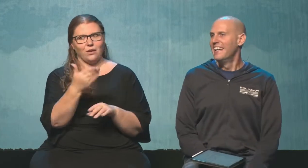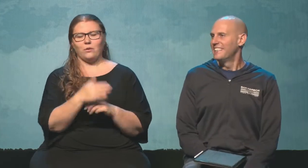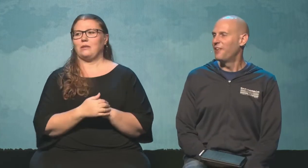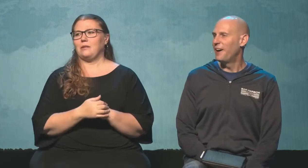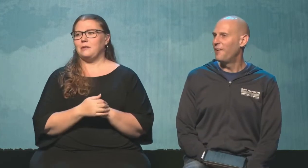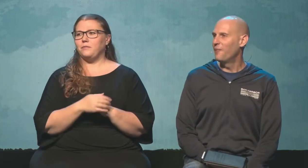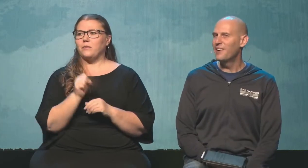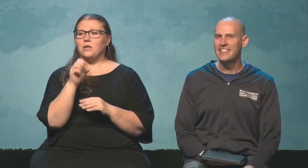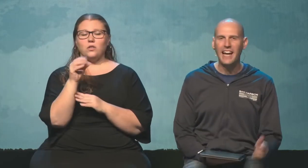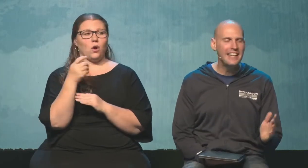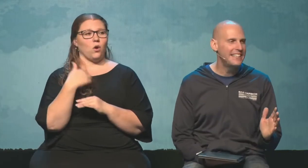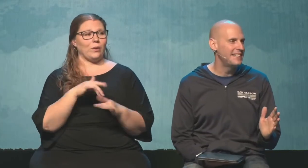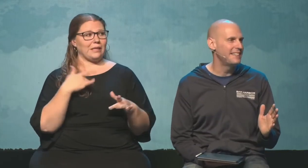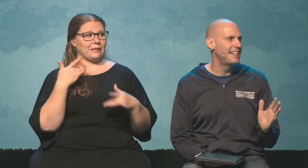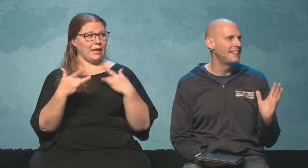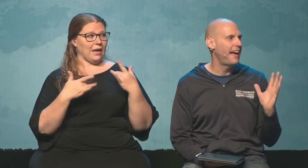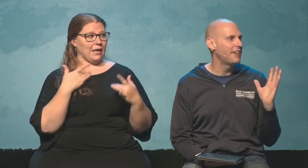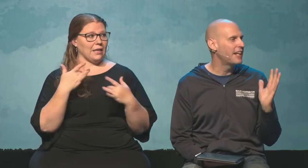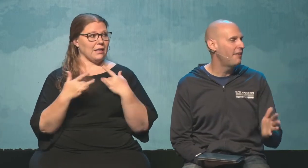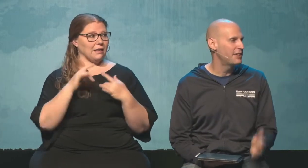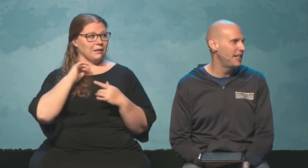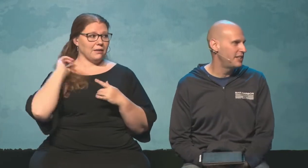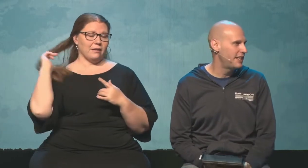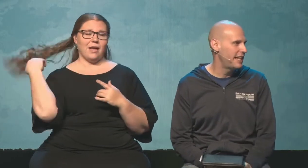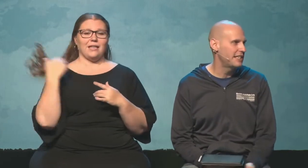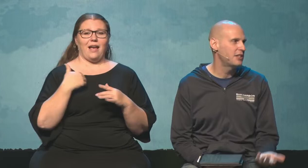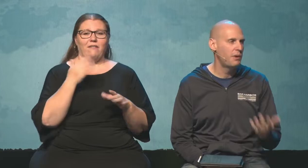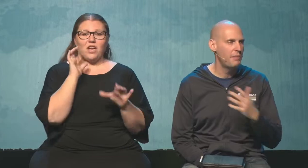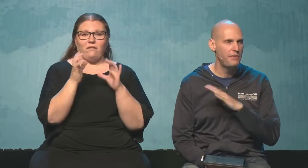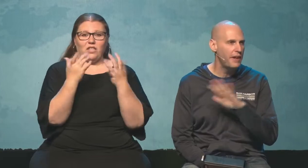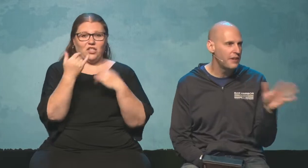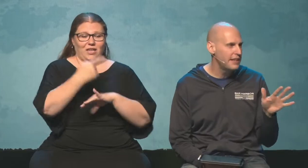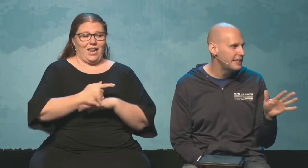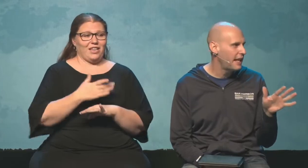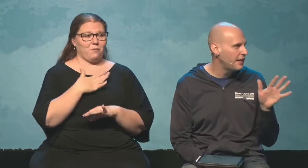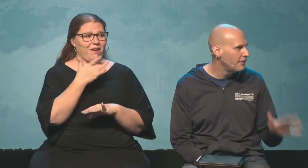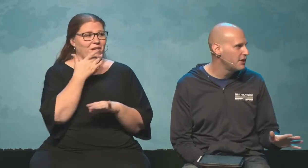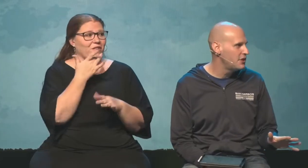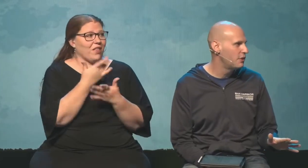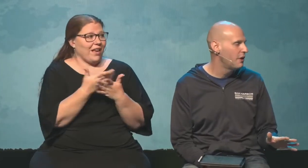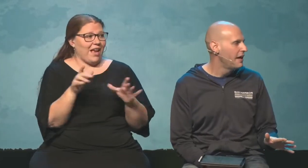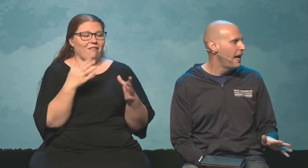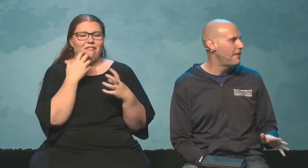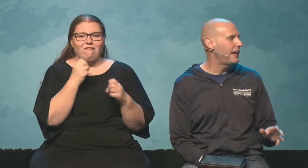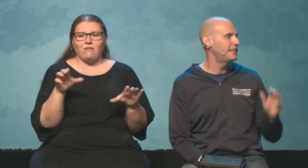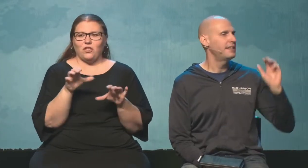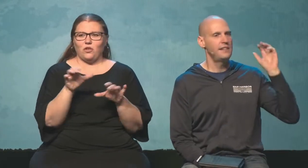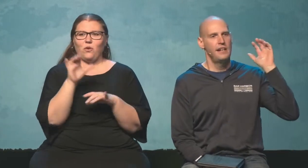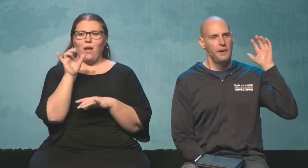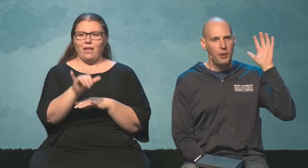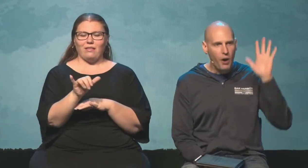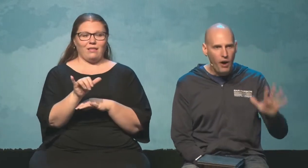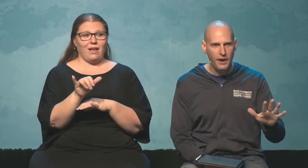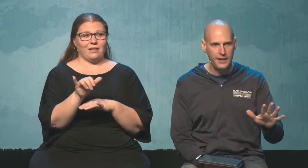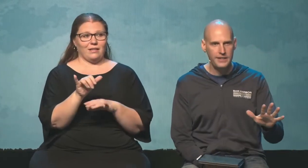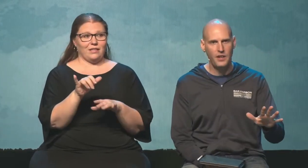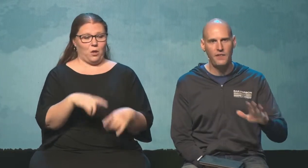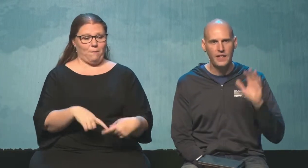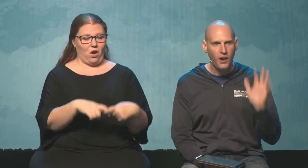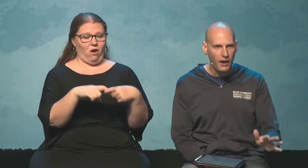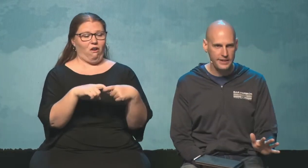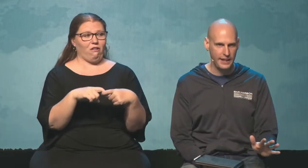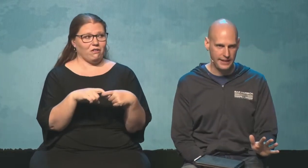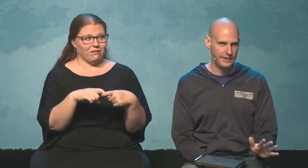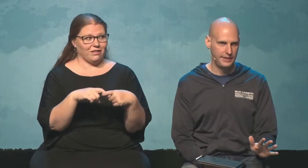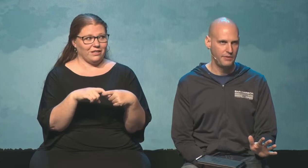Okay, so we're excited to have a conversation today. This is one of my favorite things that I love to do, and that is to pause on